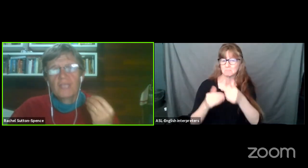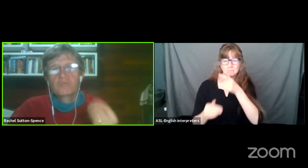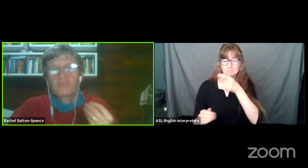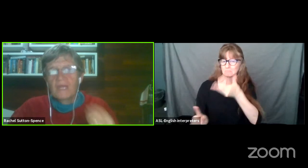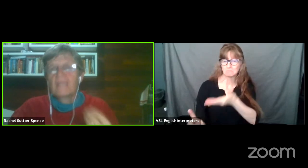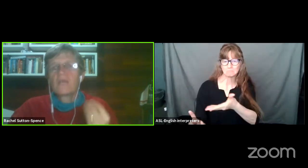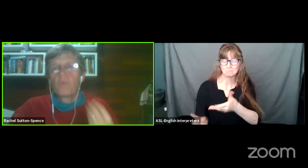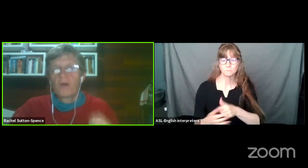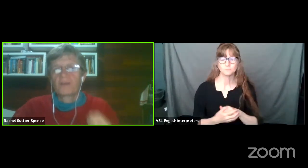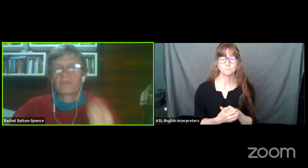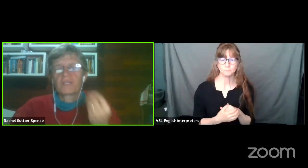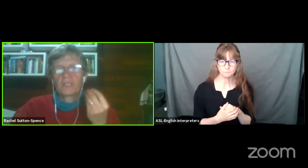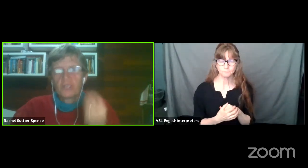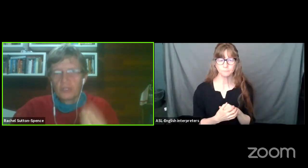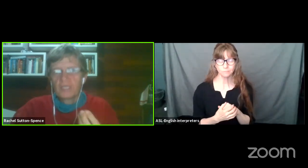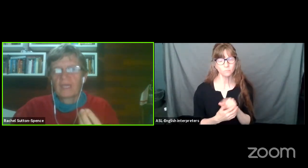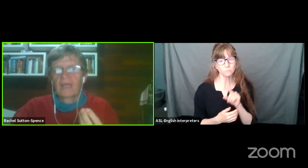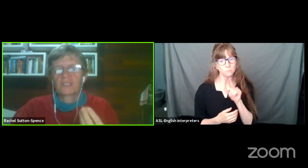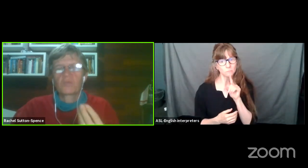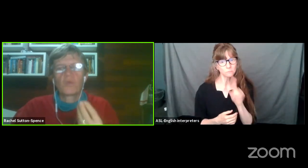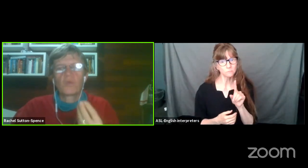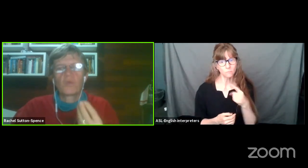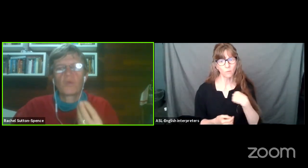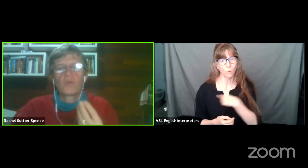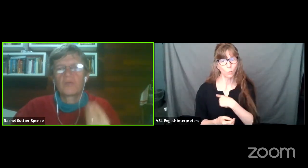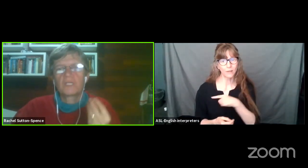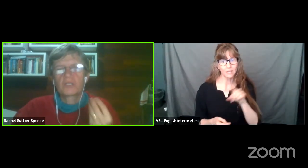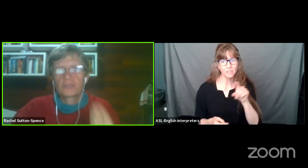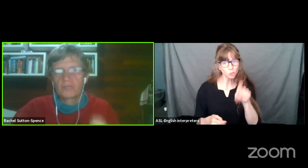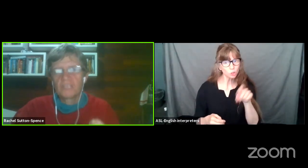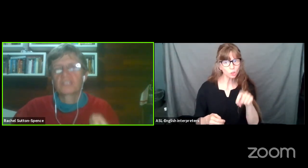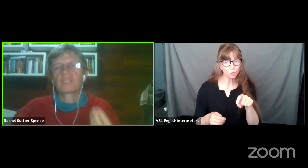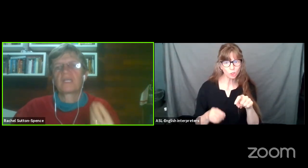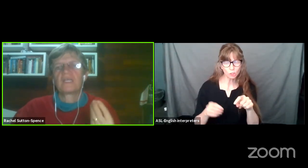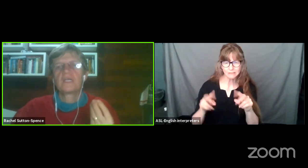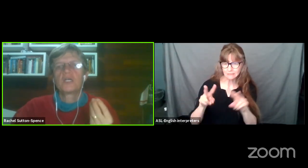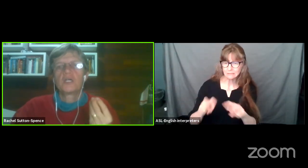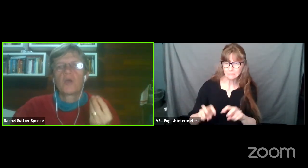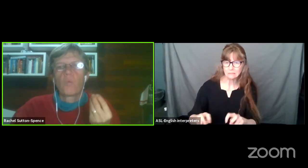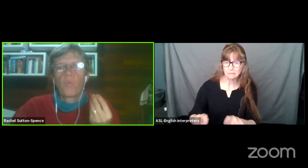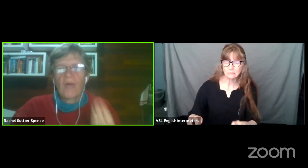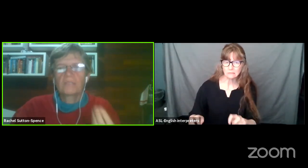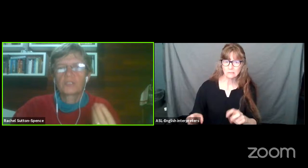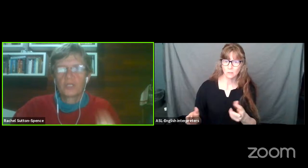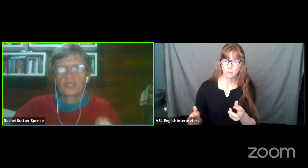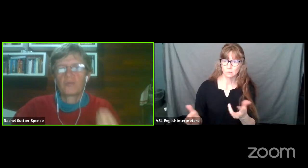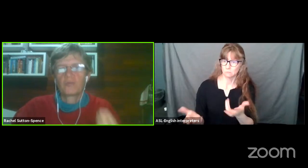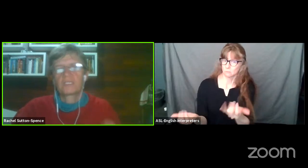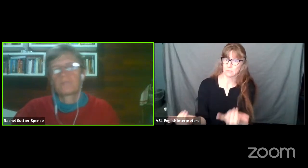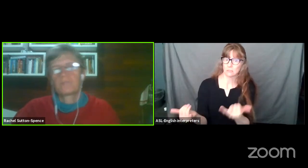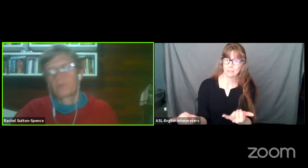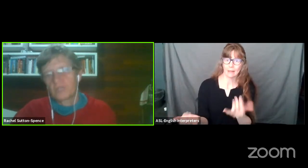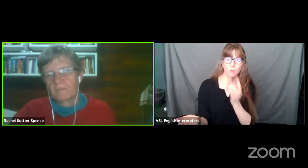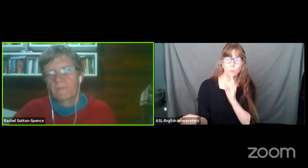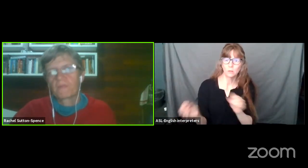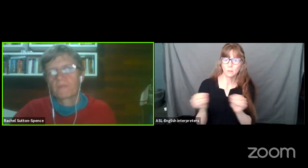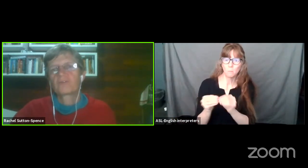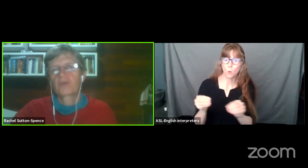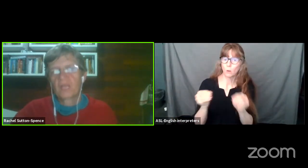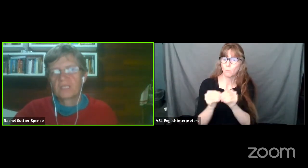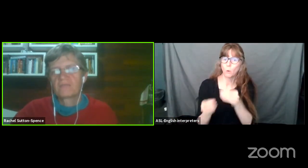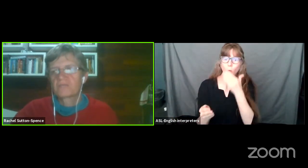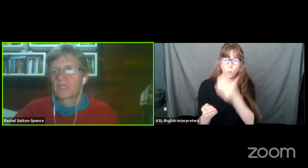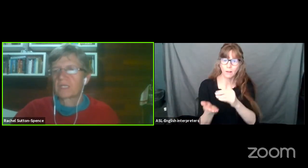So it's really worth looking at what is now an increasingly well-documented body